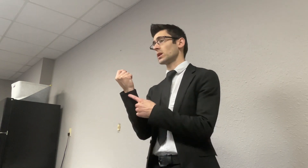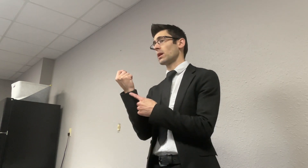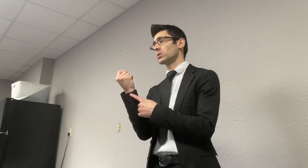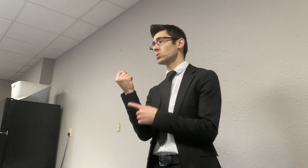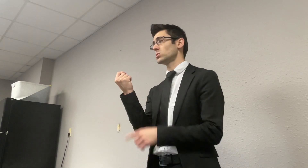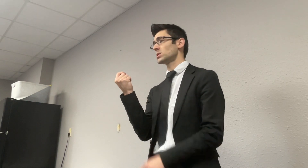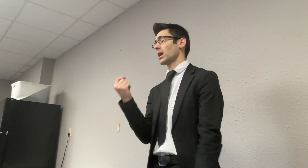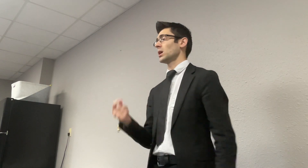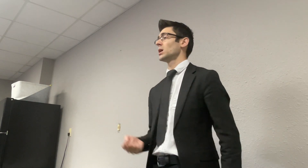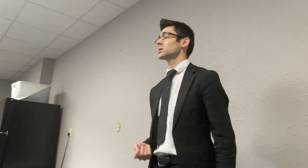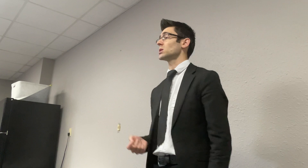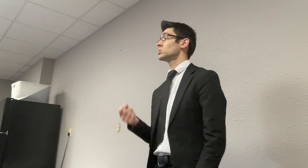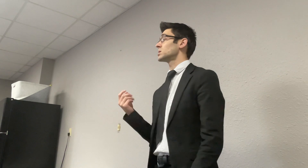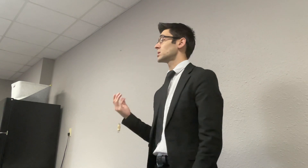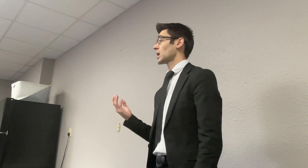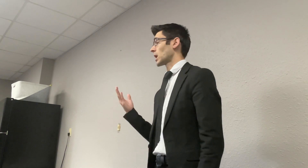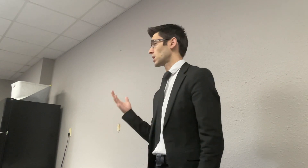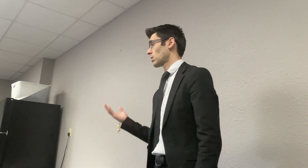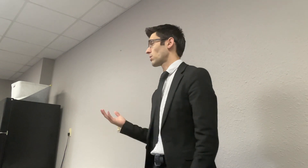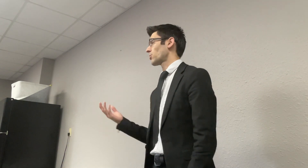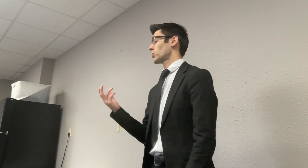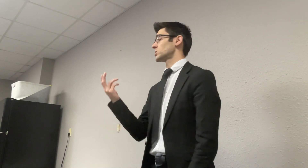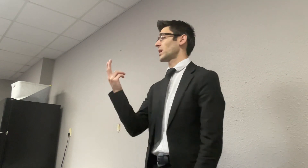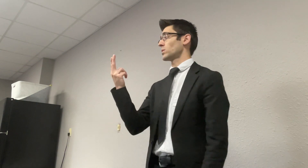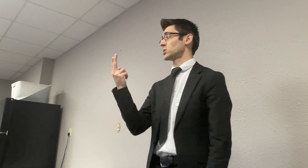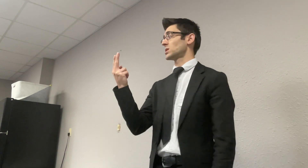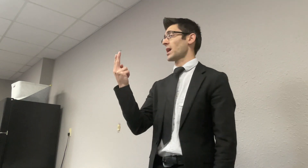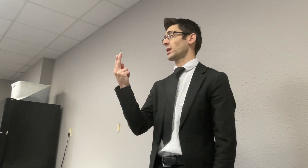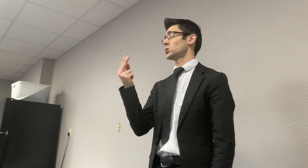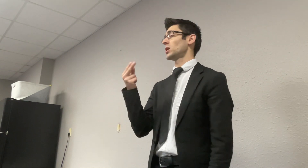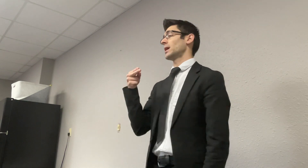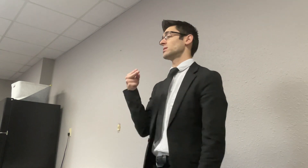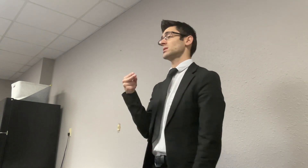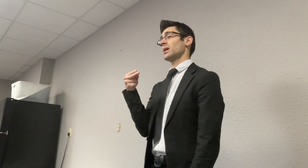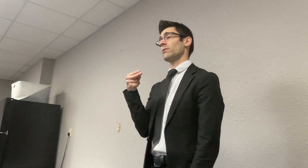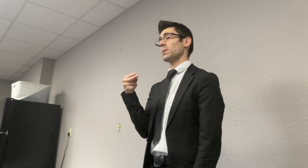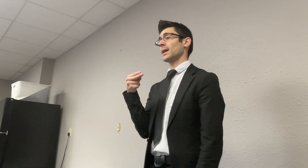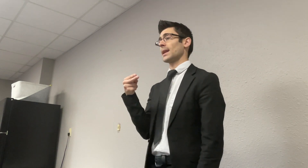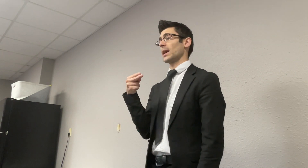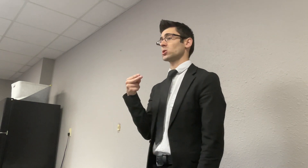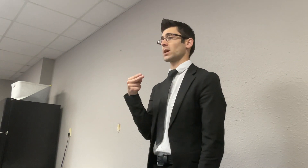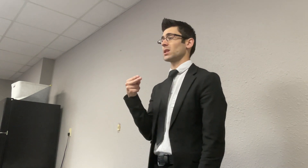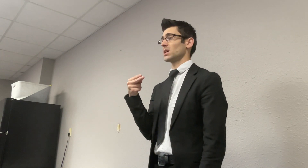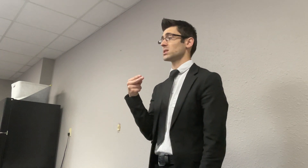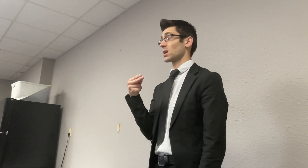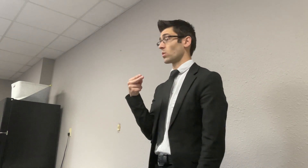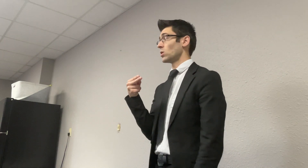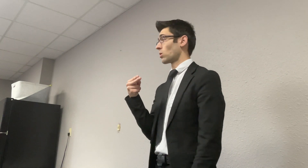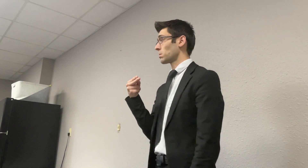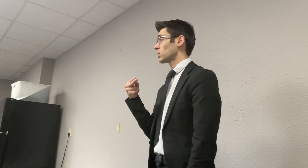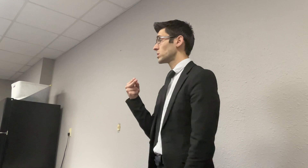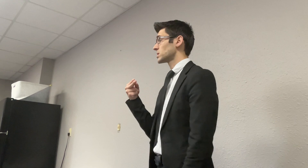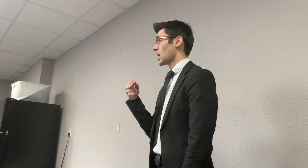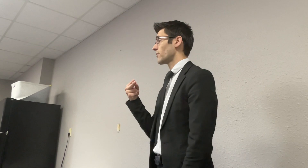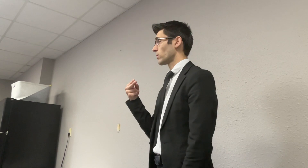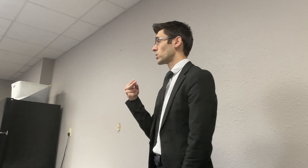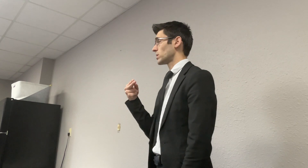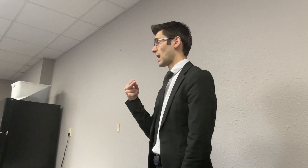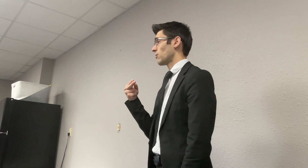that with Tuesday, it's going to use the second, Thursday, which is the H. And instead of it being an H like this, like we normally would sign if we were doing the